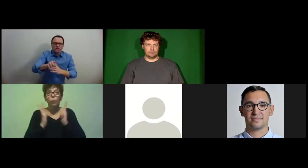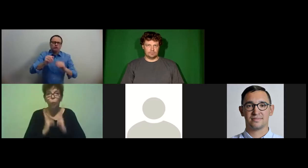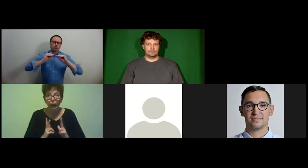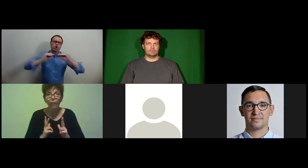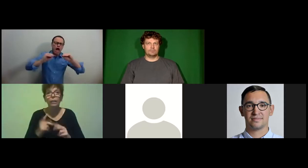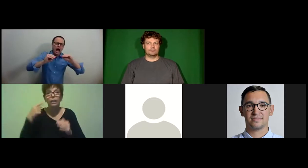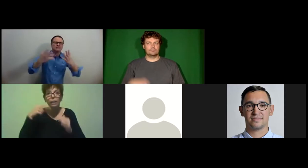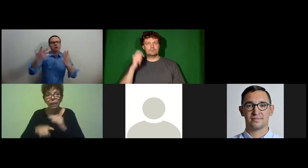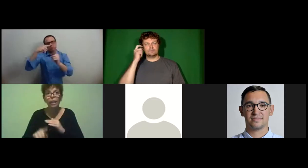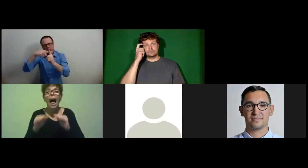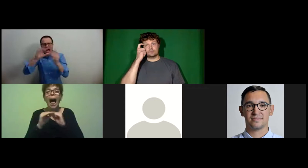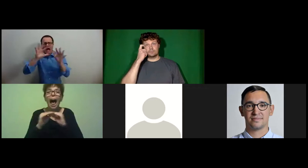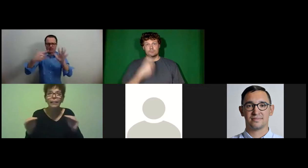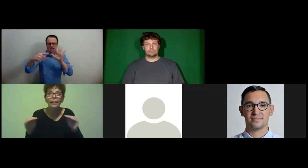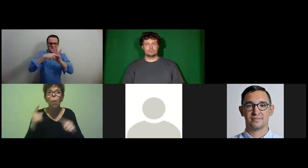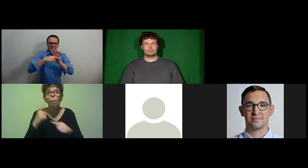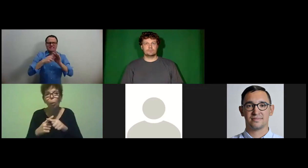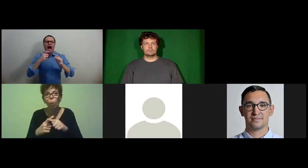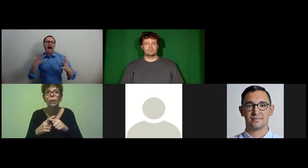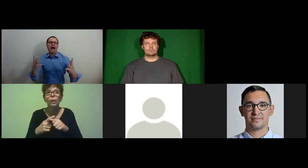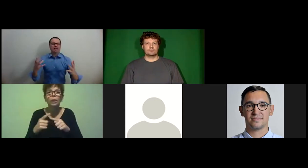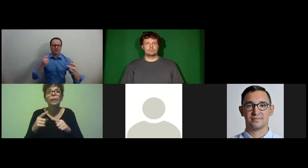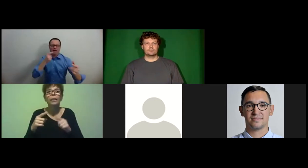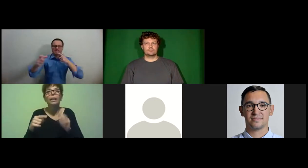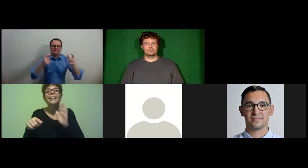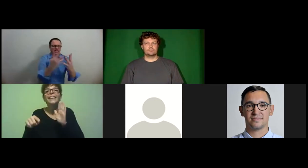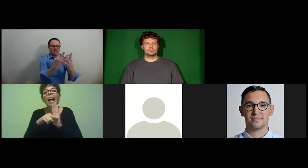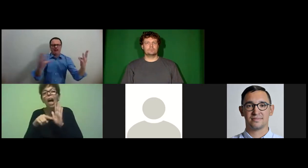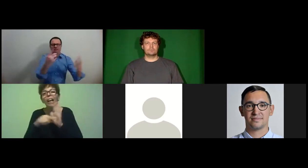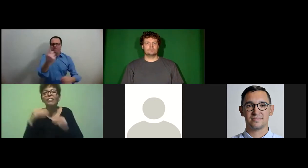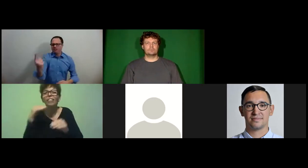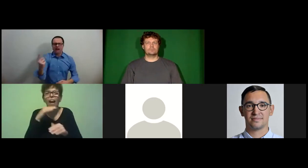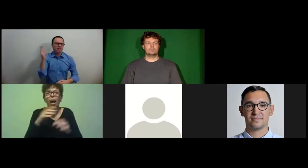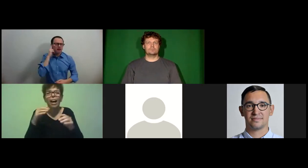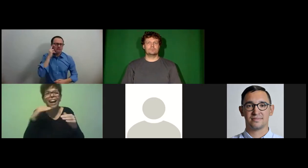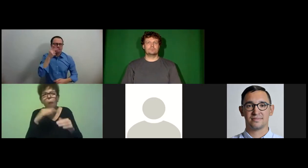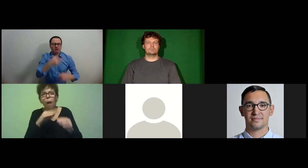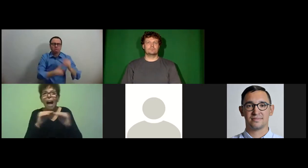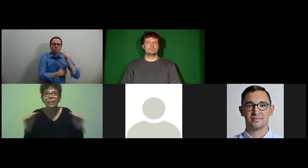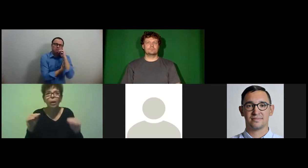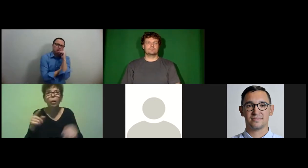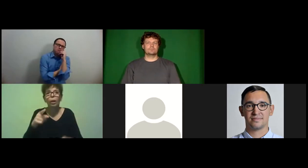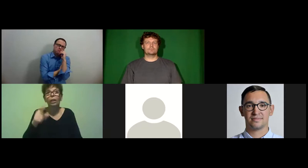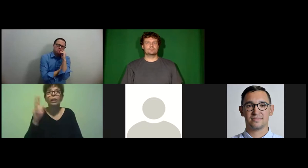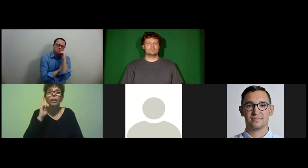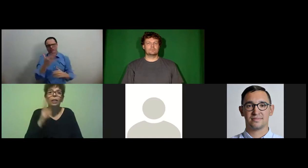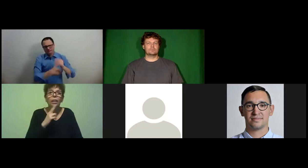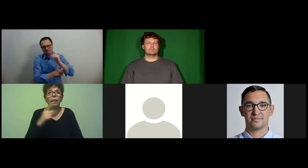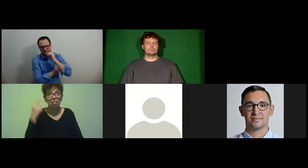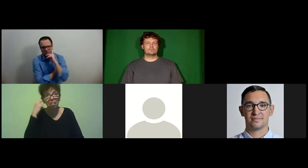So you have two plays of 10 and then you would have a break. And then you would see your coach